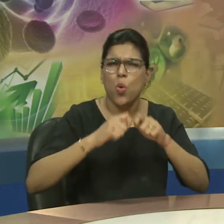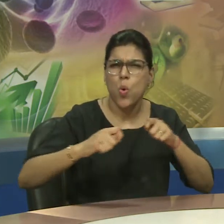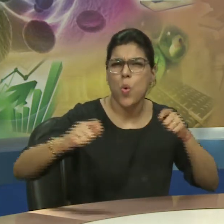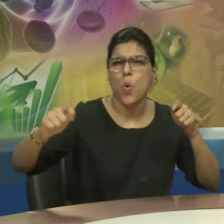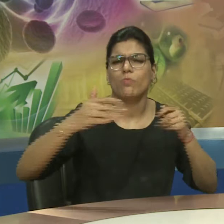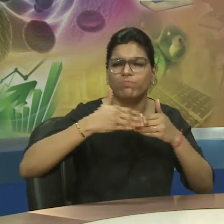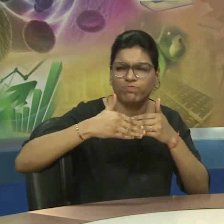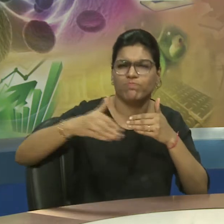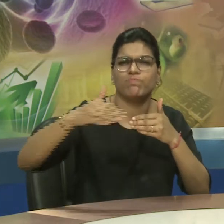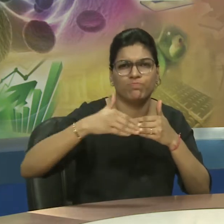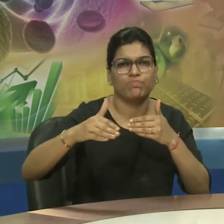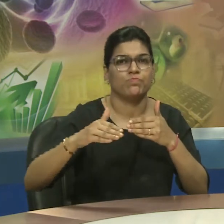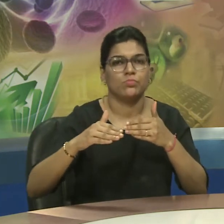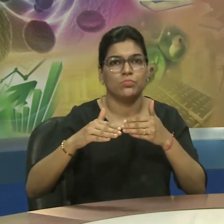time policy.